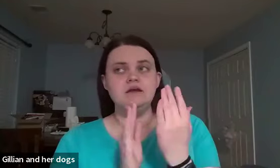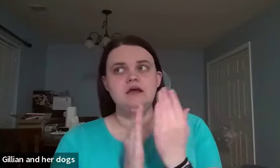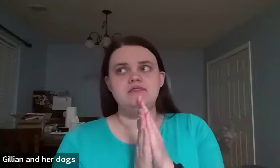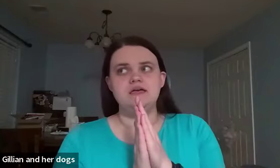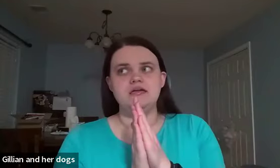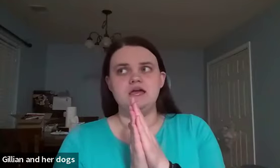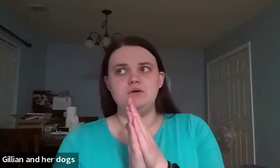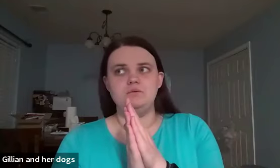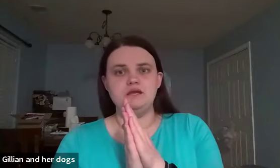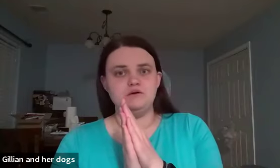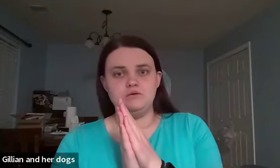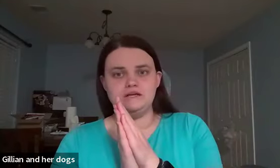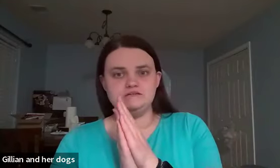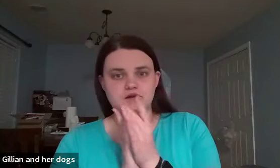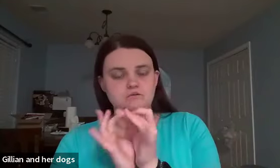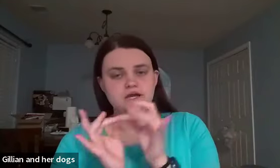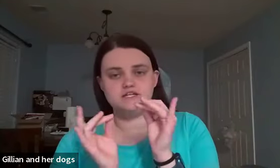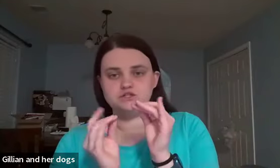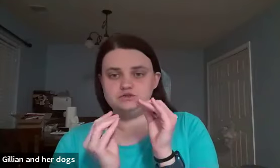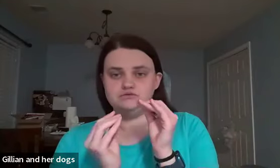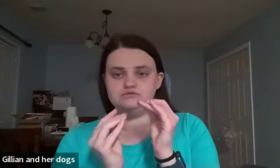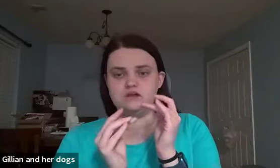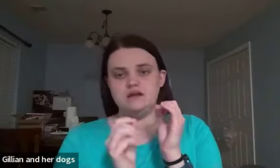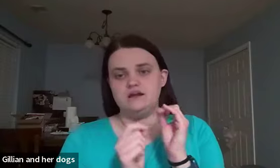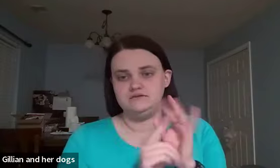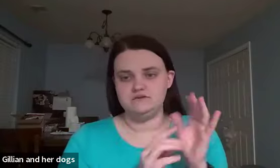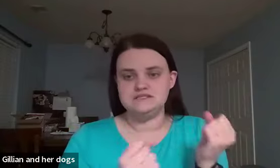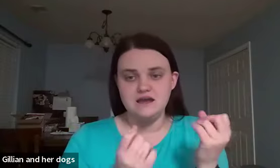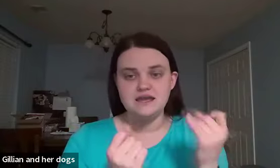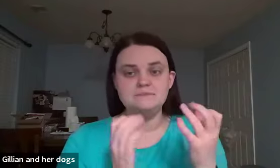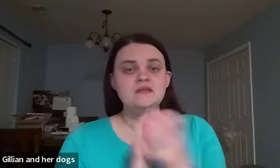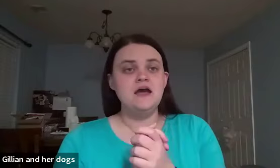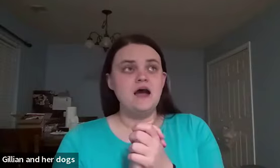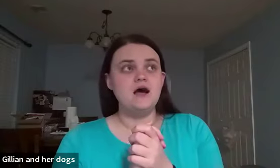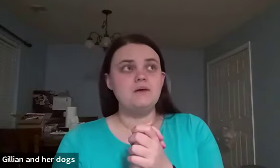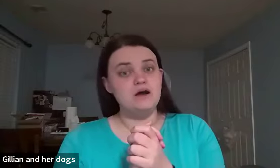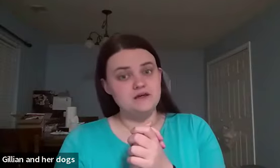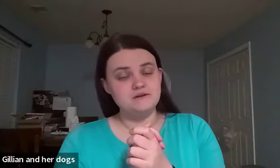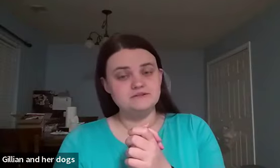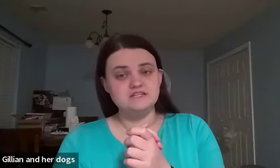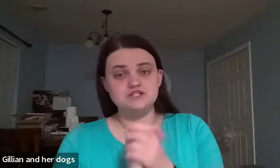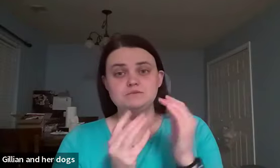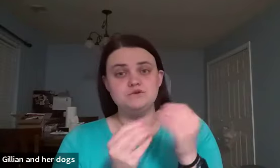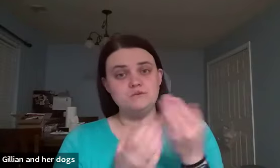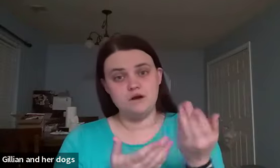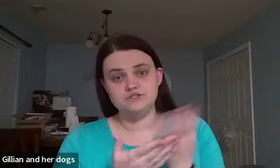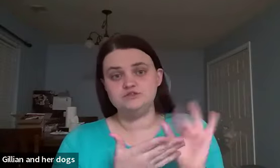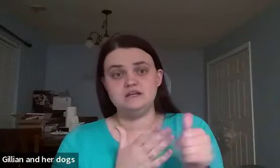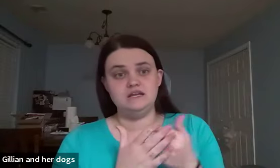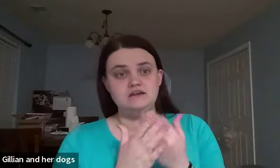me, and then we can always find a way to like kind of give you the sign. Another thing I was going to say is you're more than welcome to join any